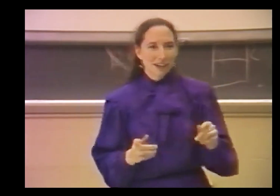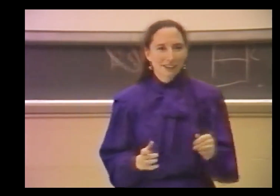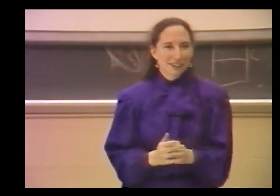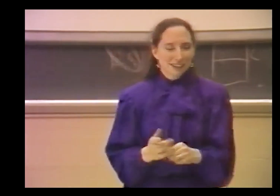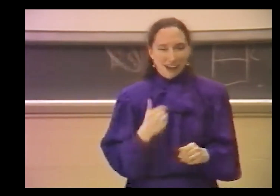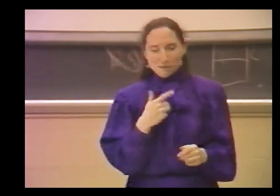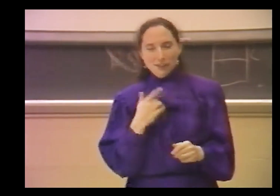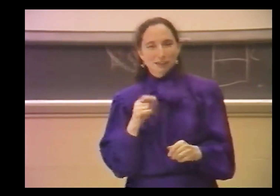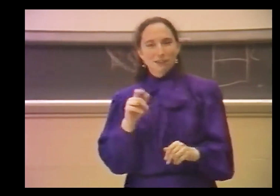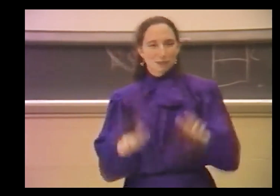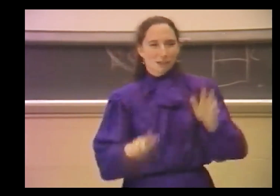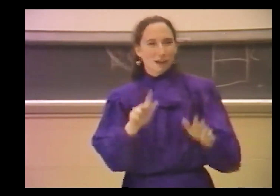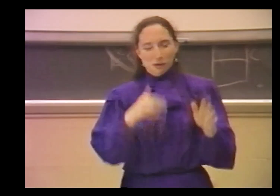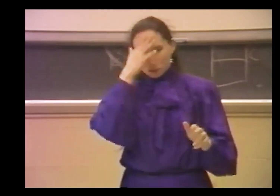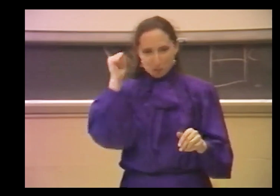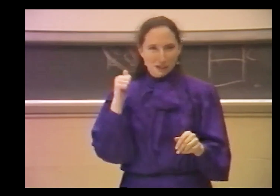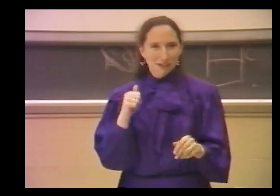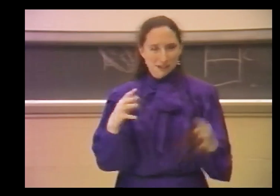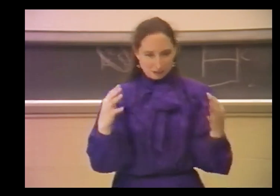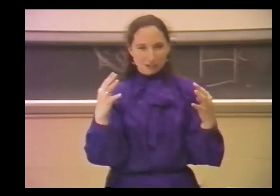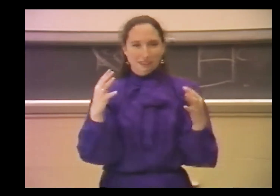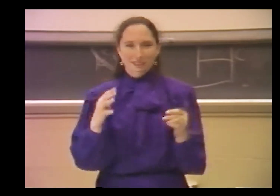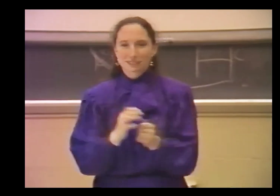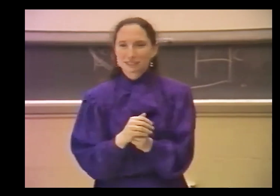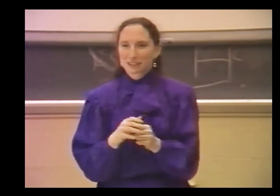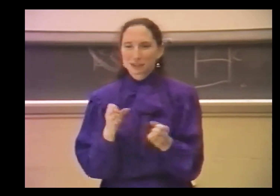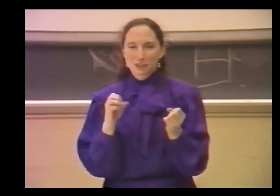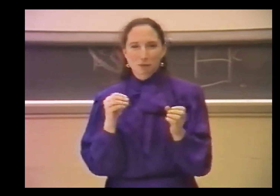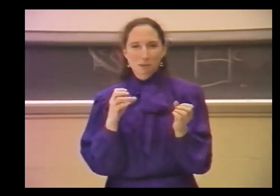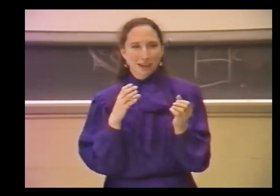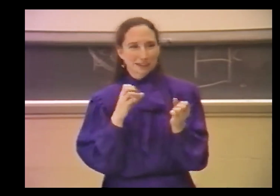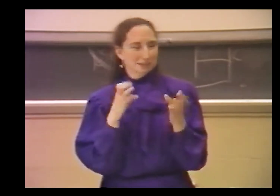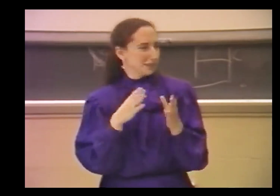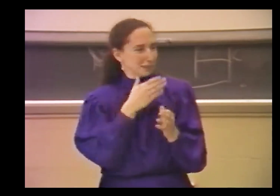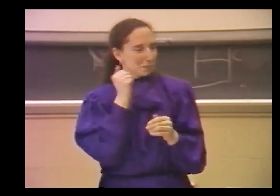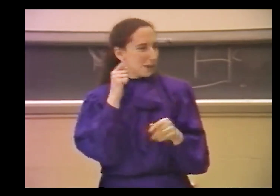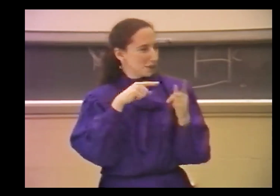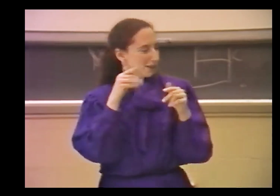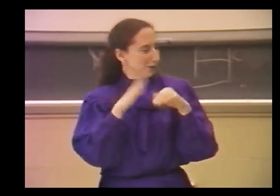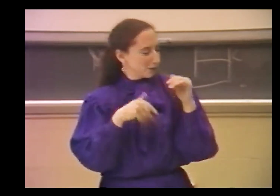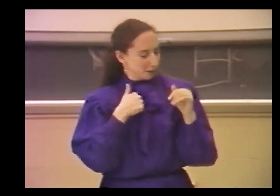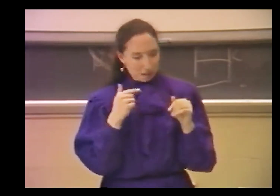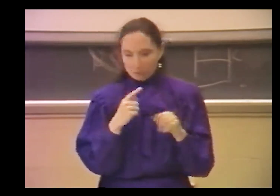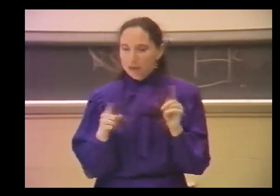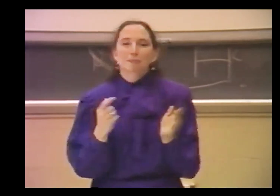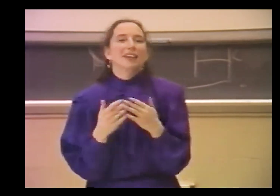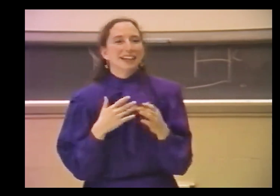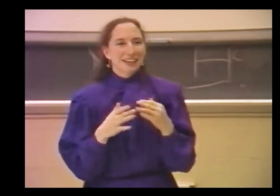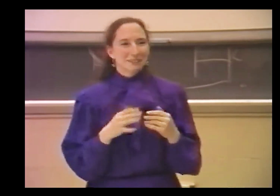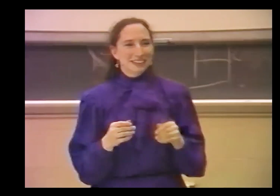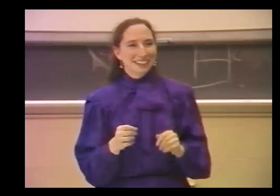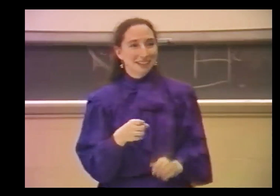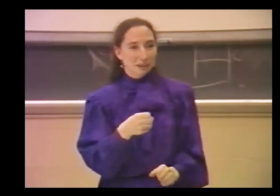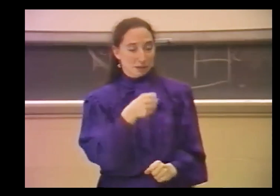Okay. I feel a little awkward because there's so many better signers than me, but anyway.